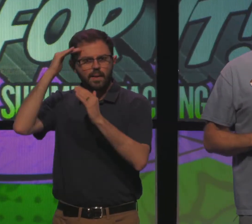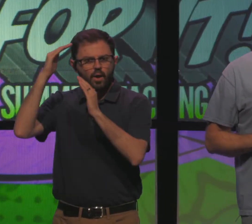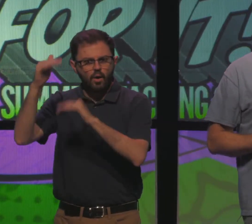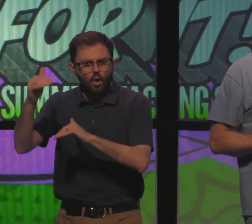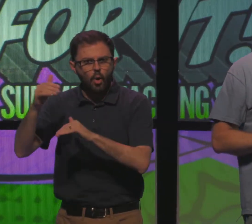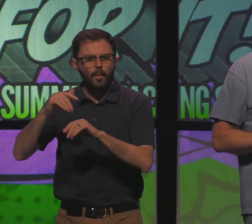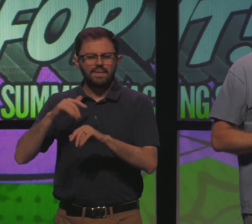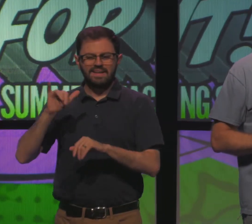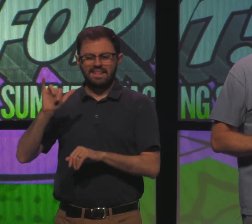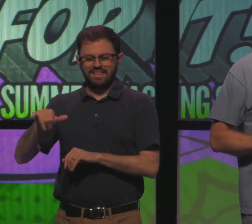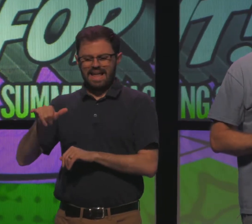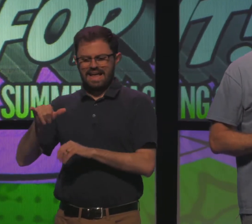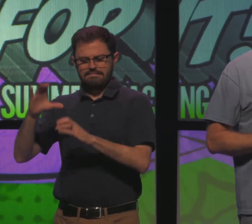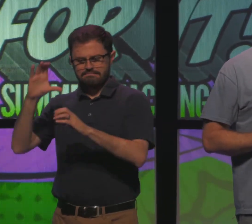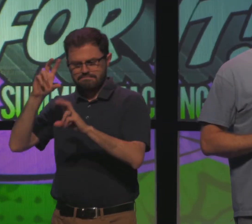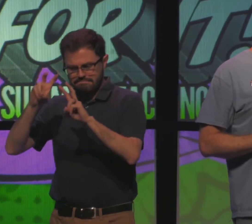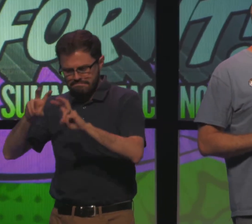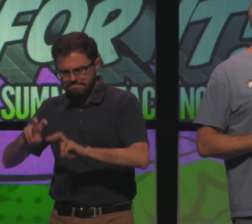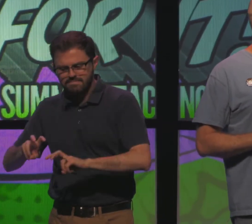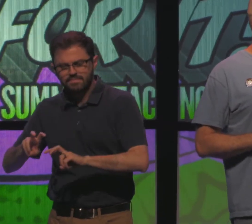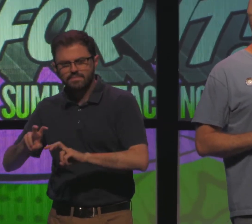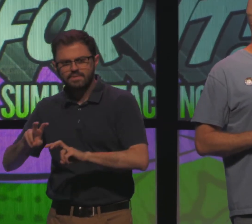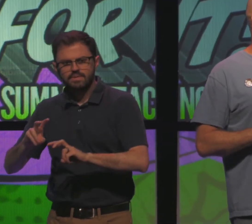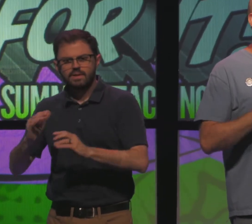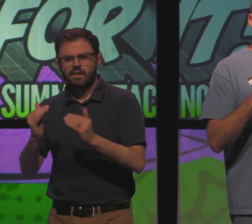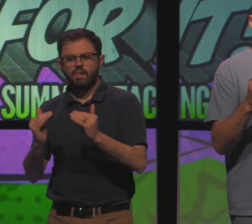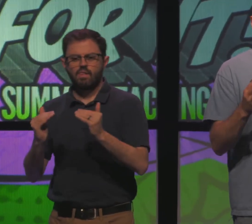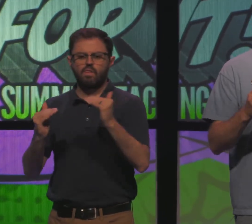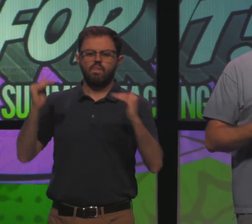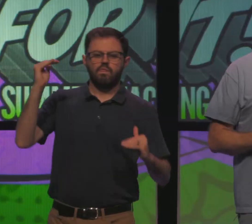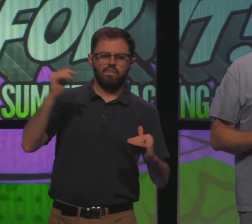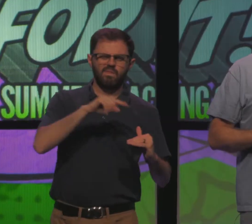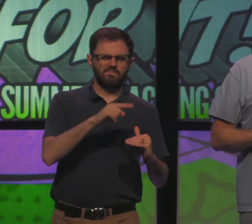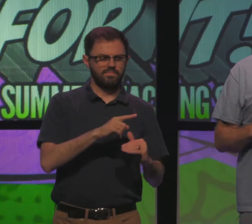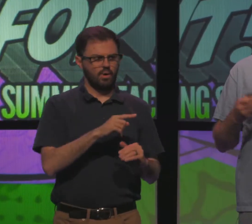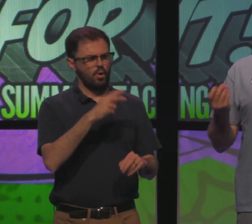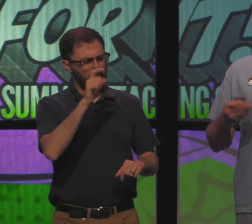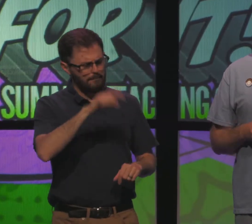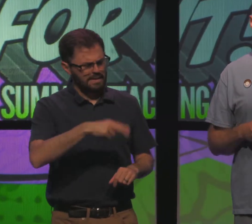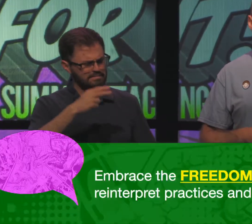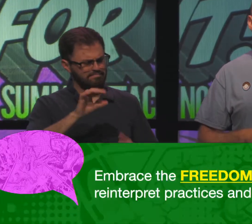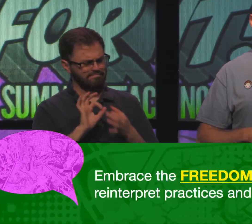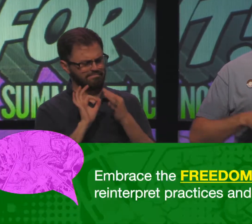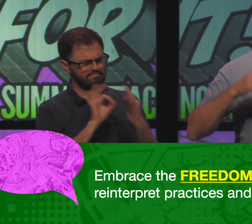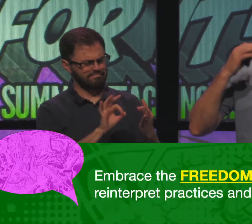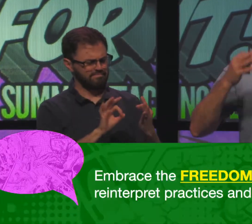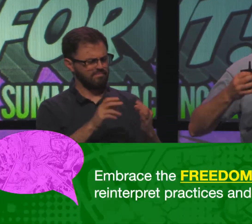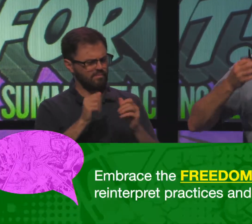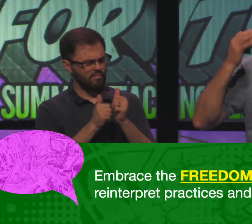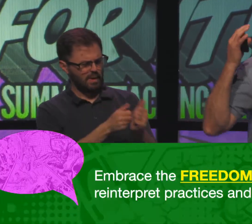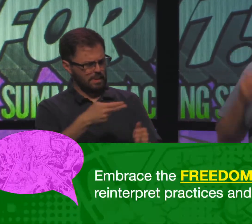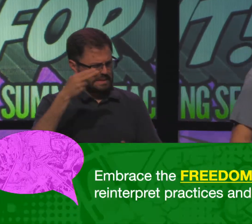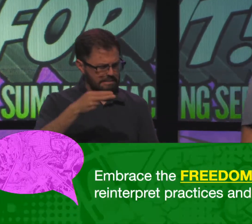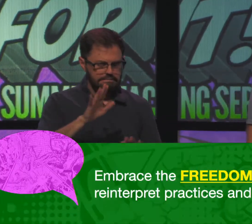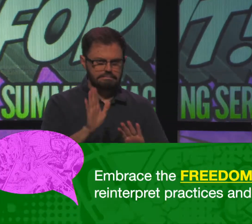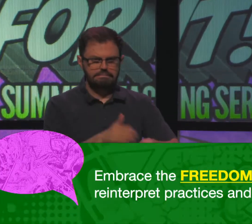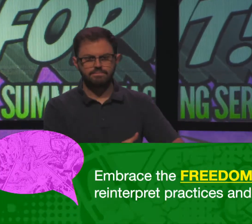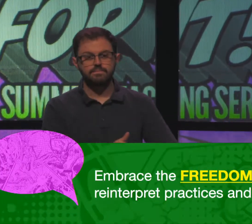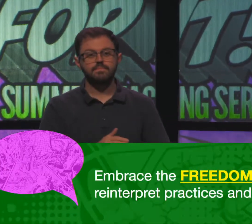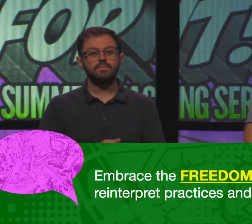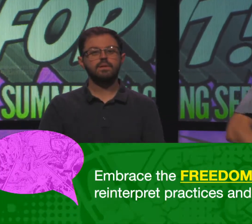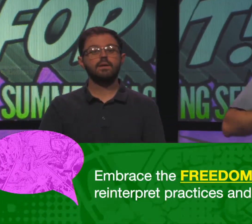of historical literalism. There's so much meaning there. And then finally, I want to encourage you to embrace the